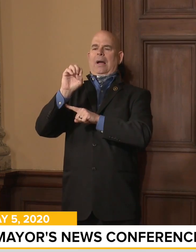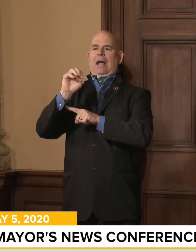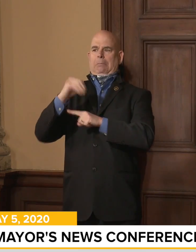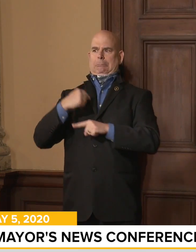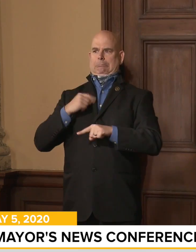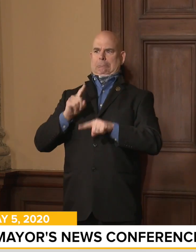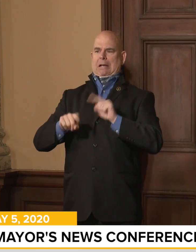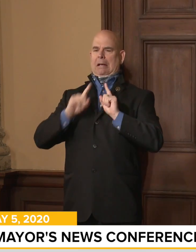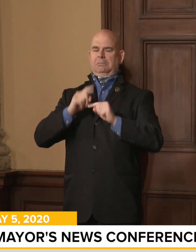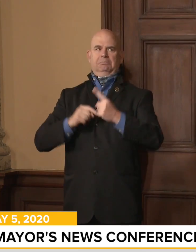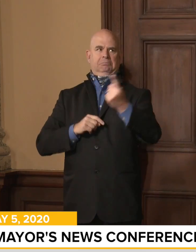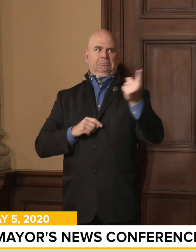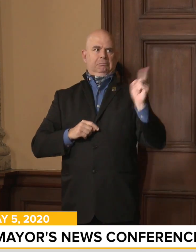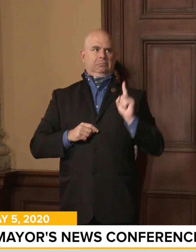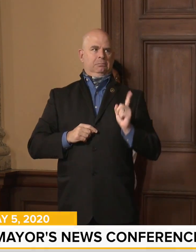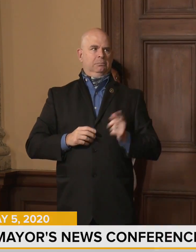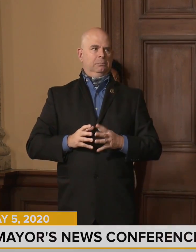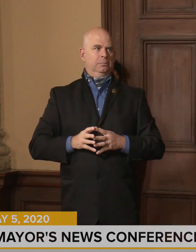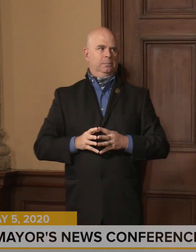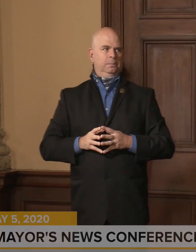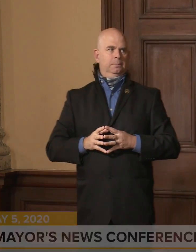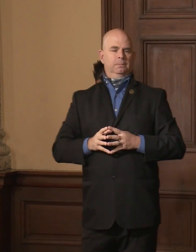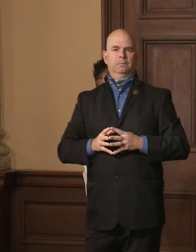But we're hoping we don't have to come to that.